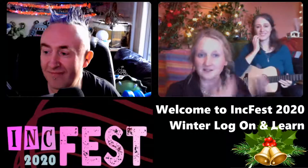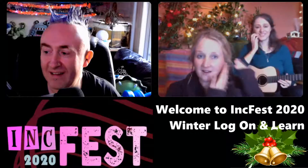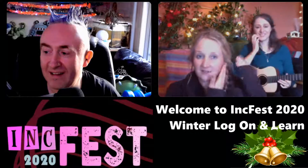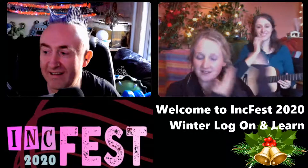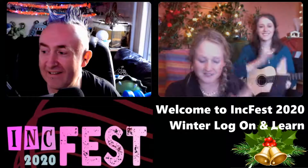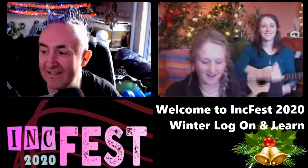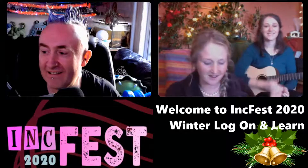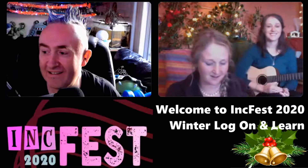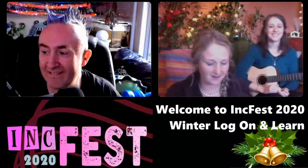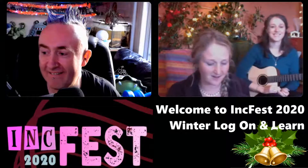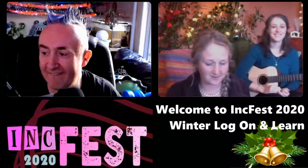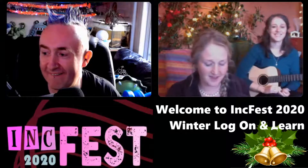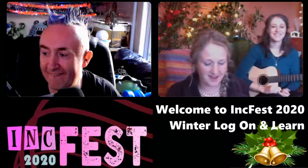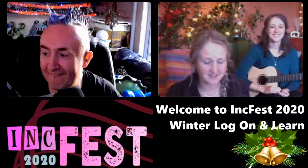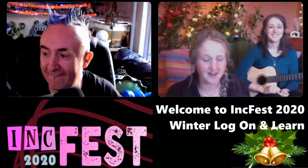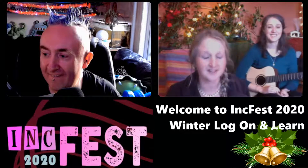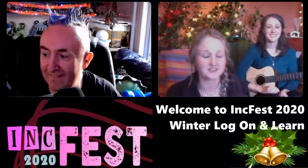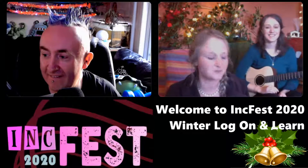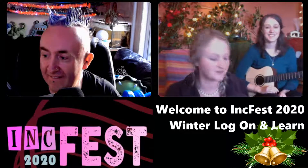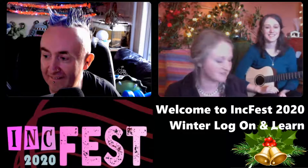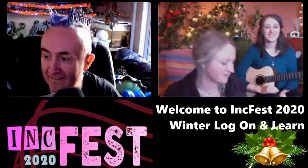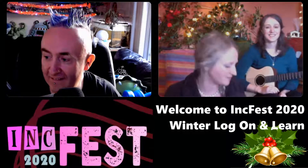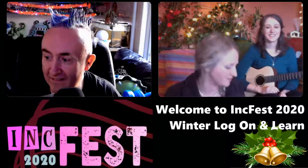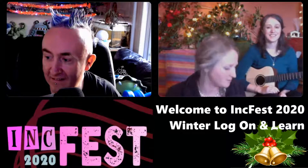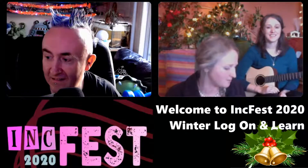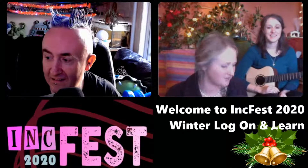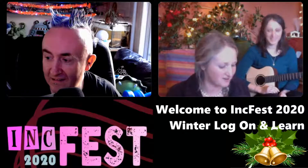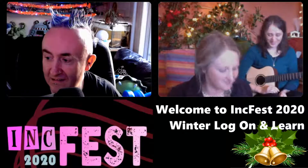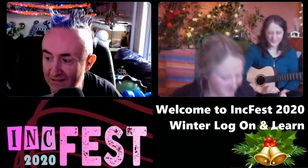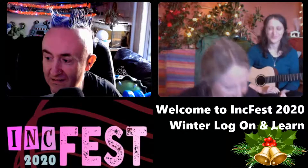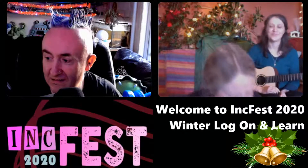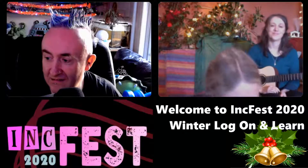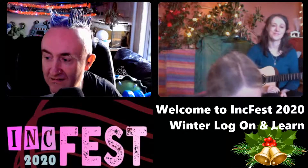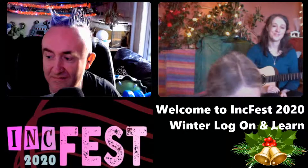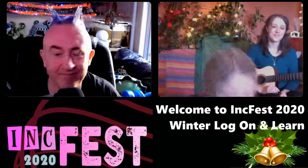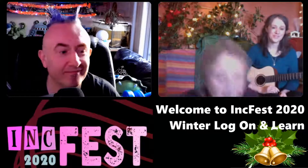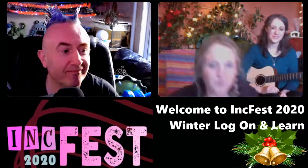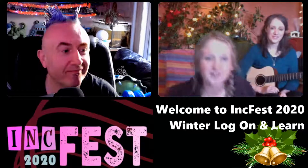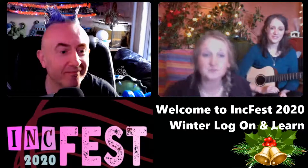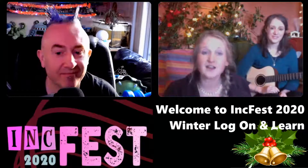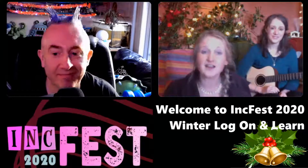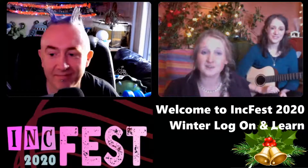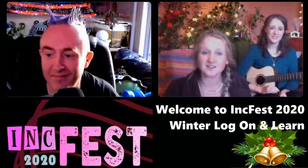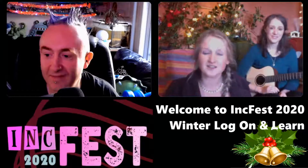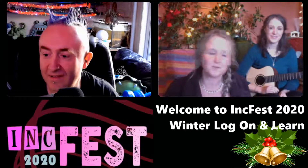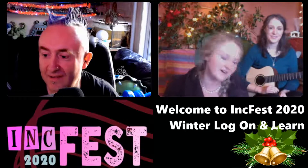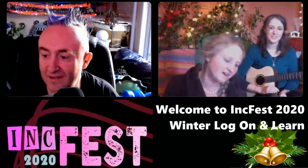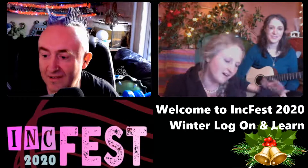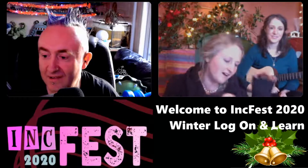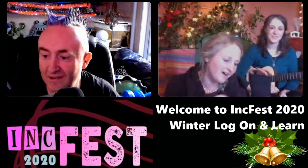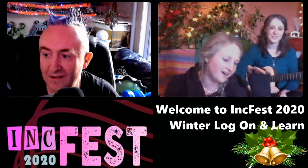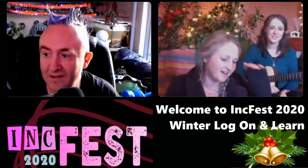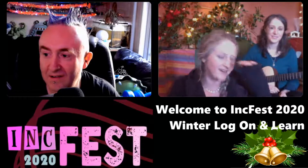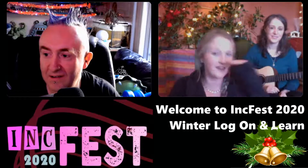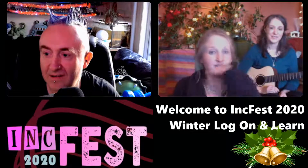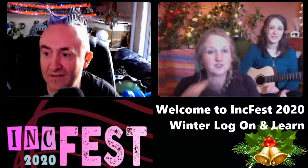lovely to hear live instruments. Thank you, Misha. So yeah, we're gliding into